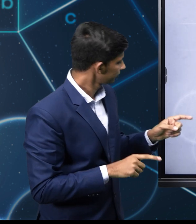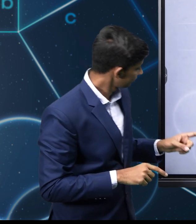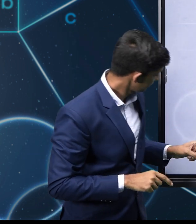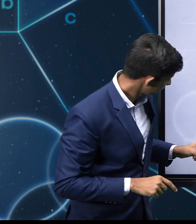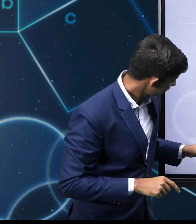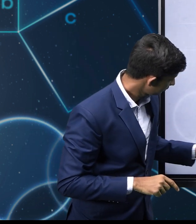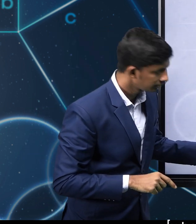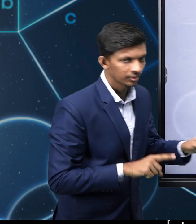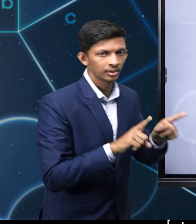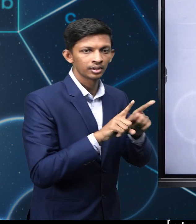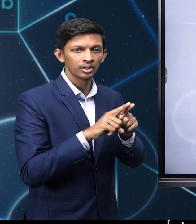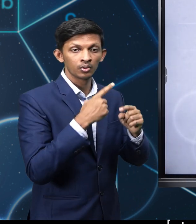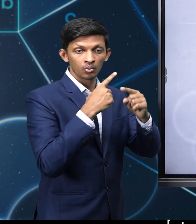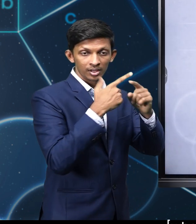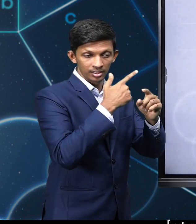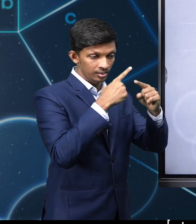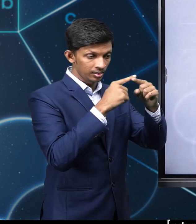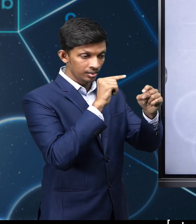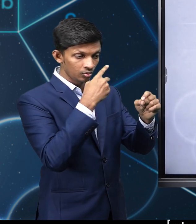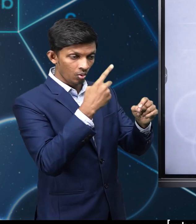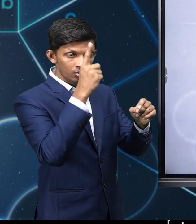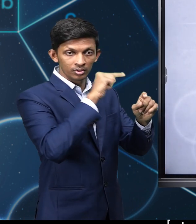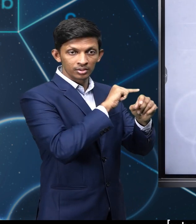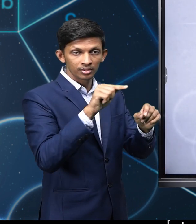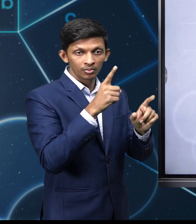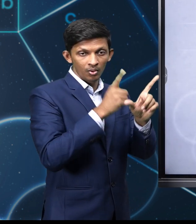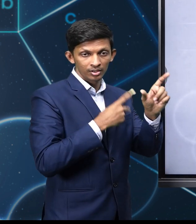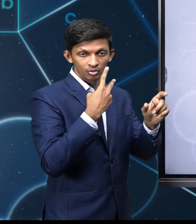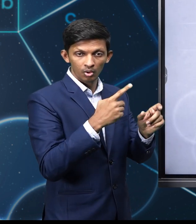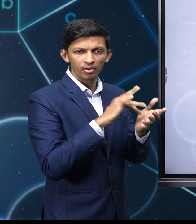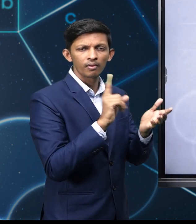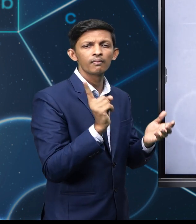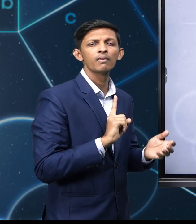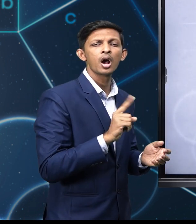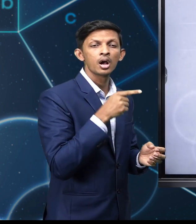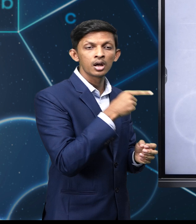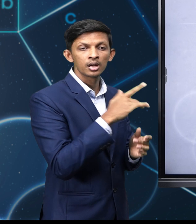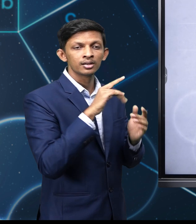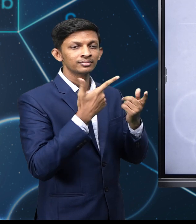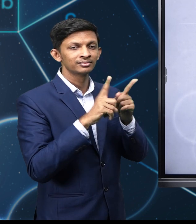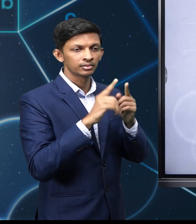y1, y2 are values of y corresponding to the values x1, x2 of x.